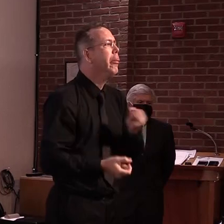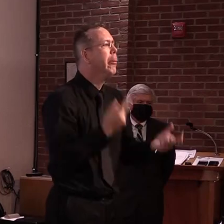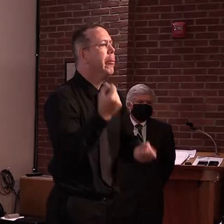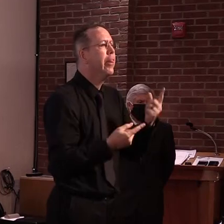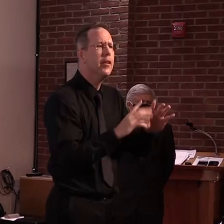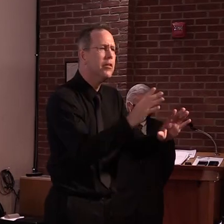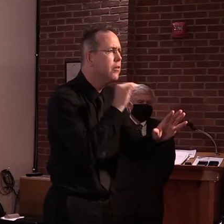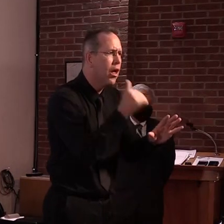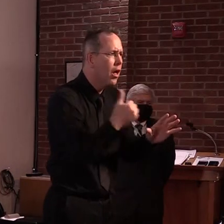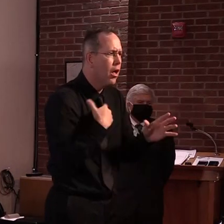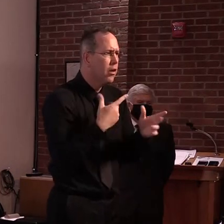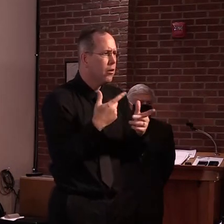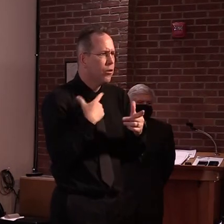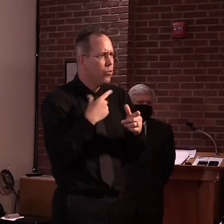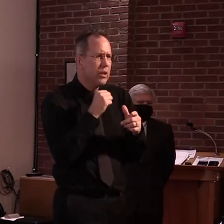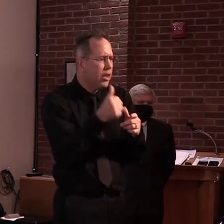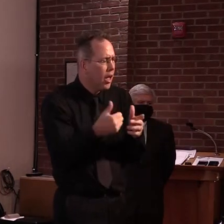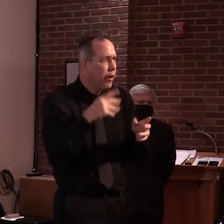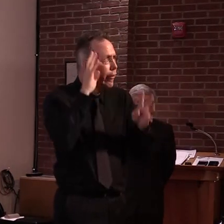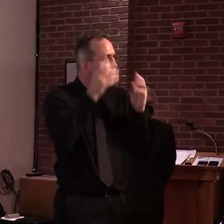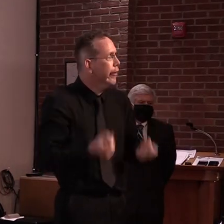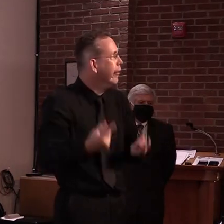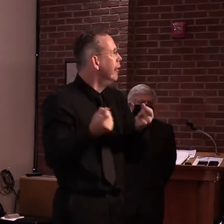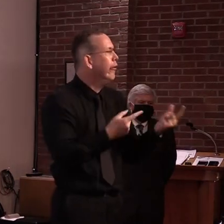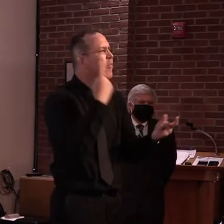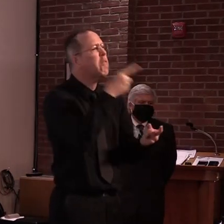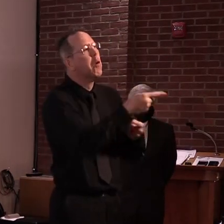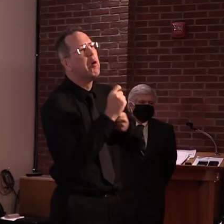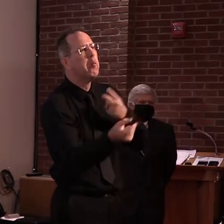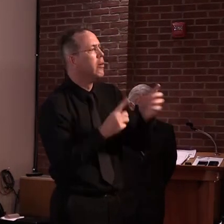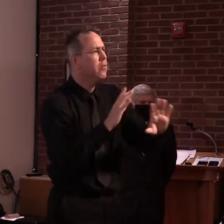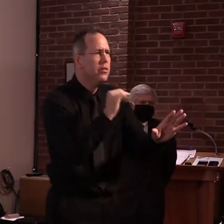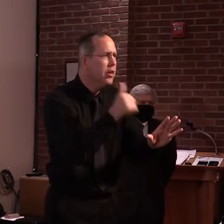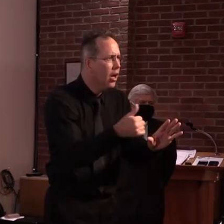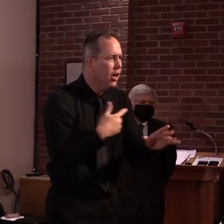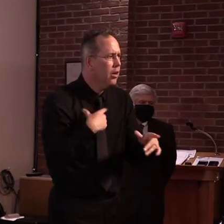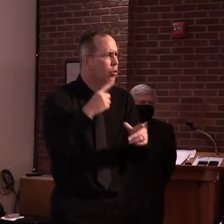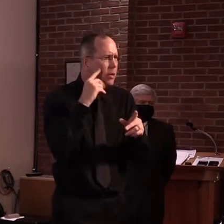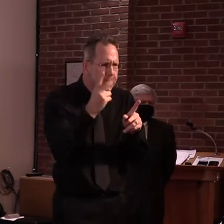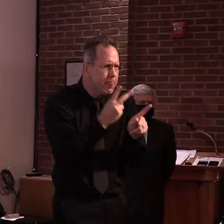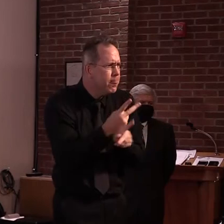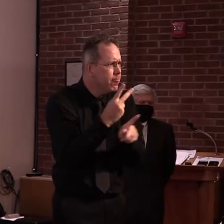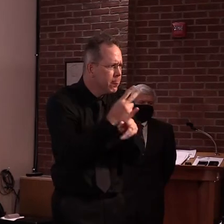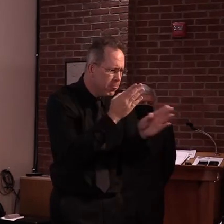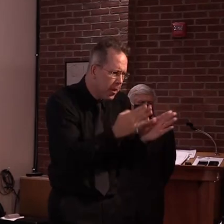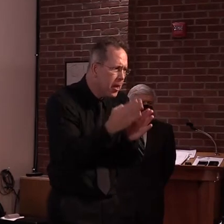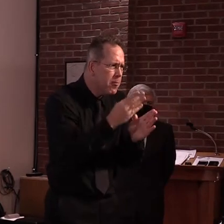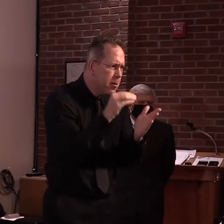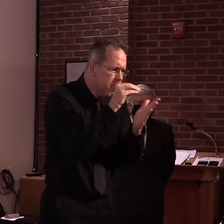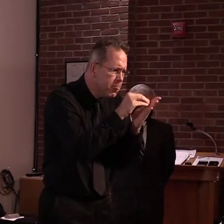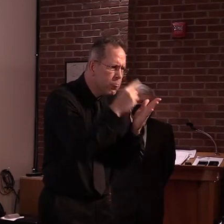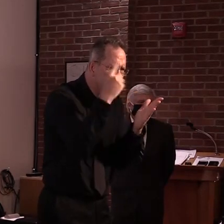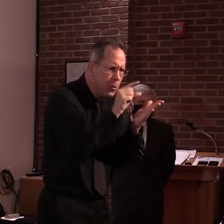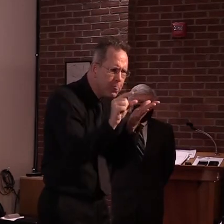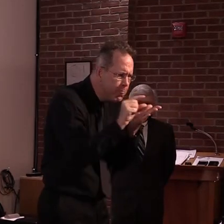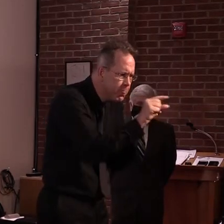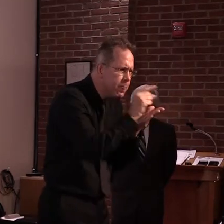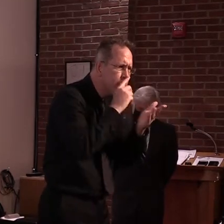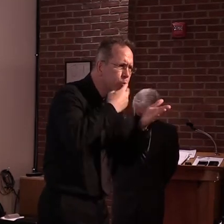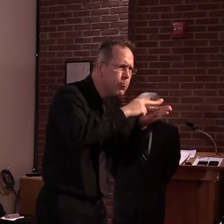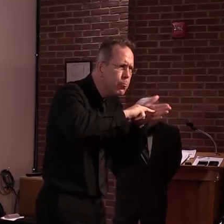of the need. Businesses and nonprofits are directly asking us for help. Sector groups and trade